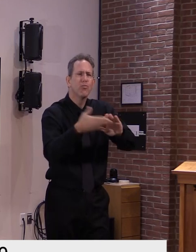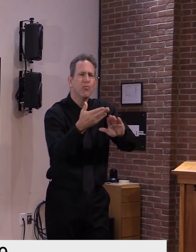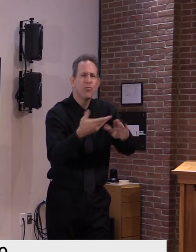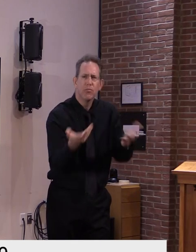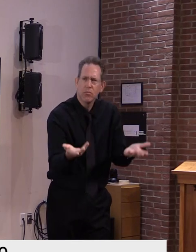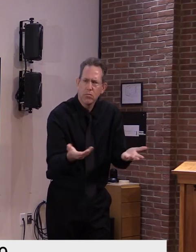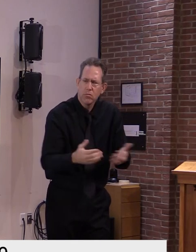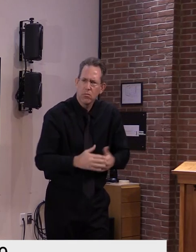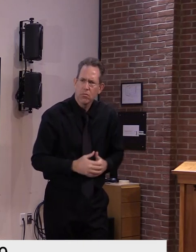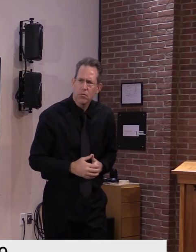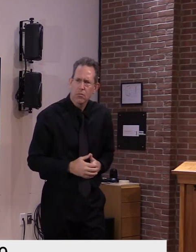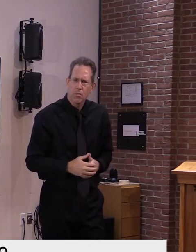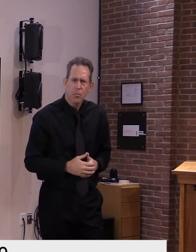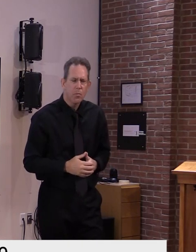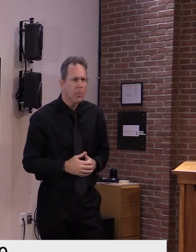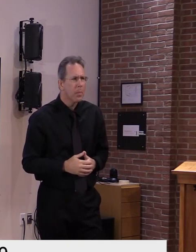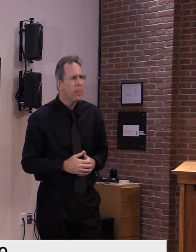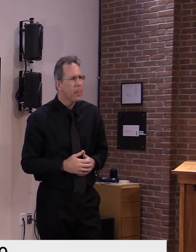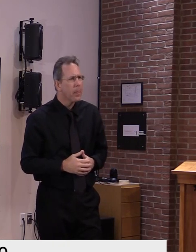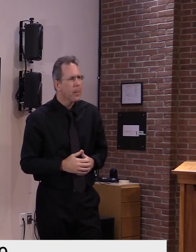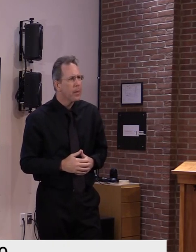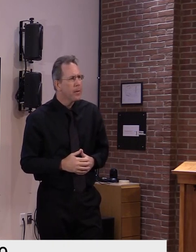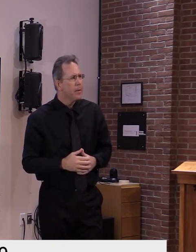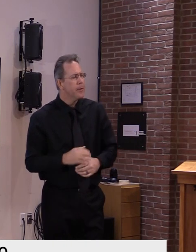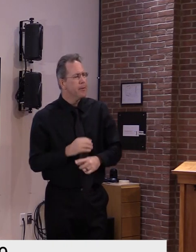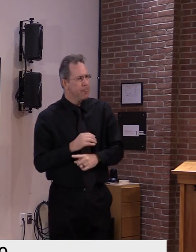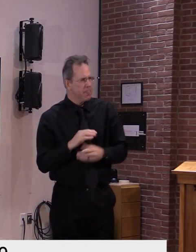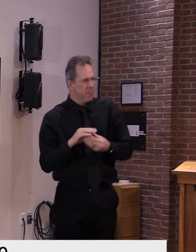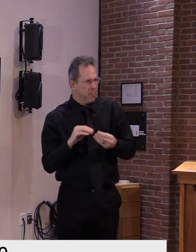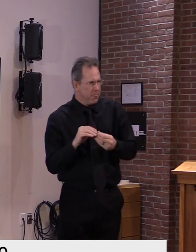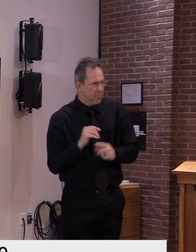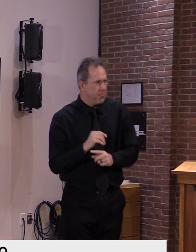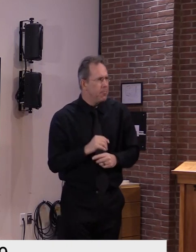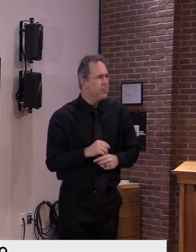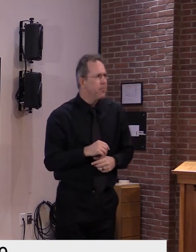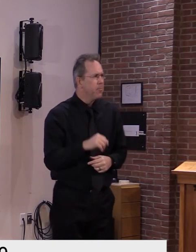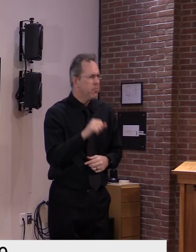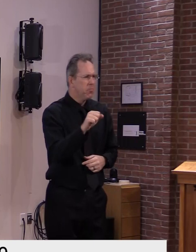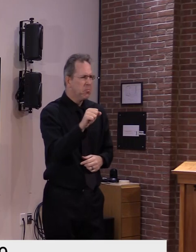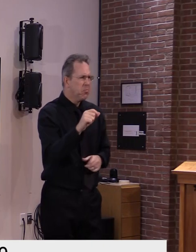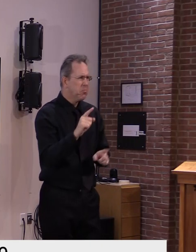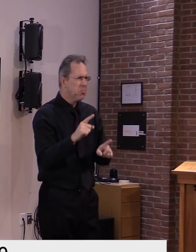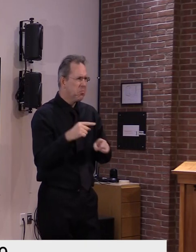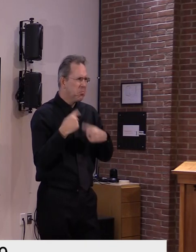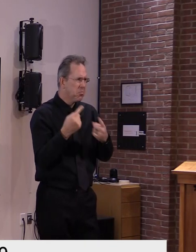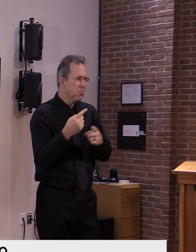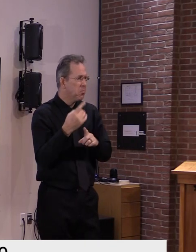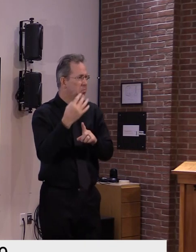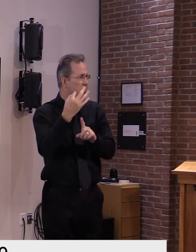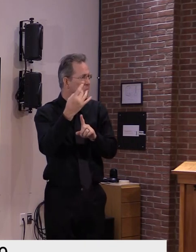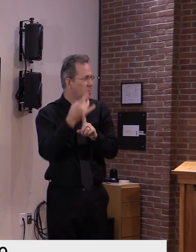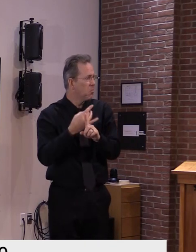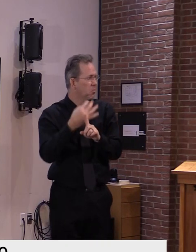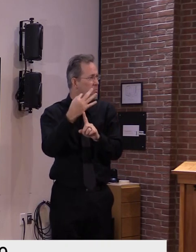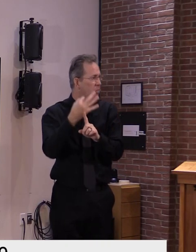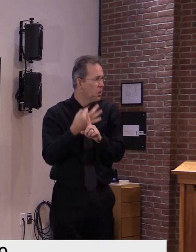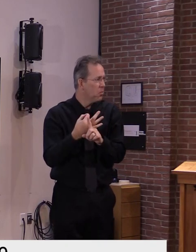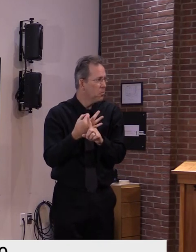first. As you know, over the past 9 months since we've been trying to